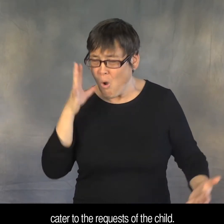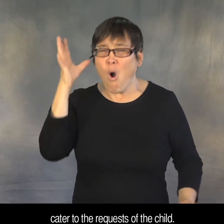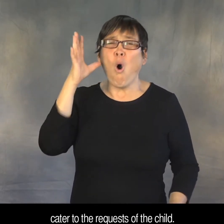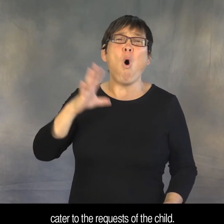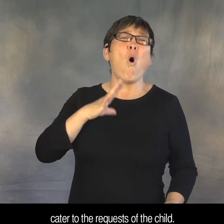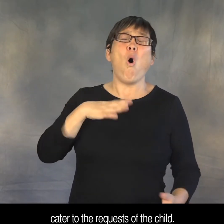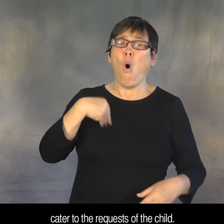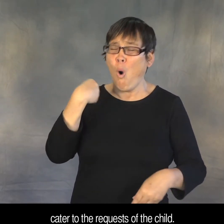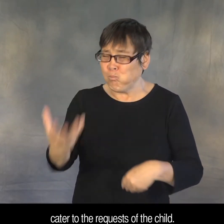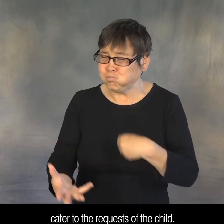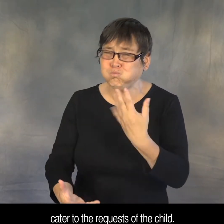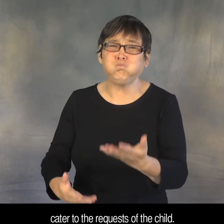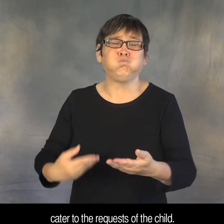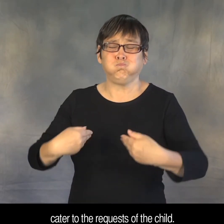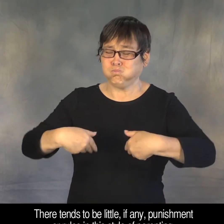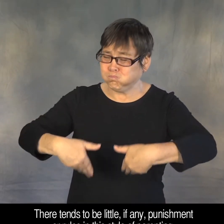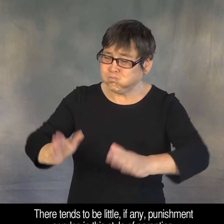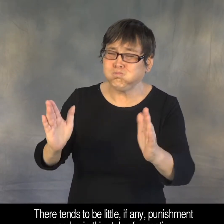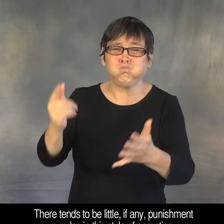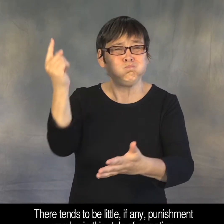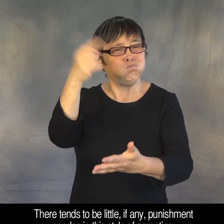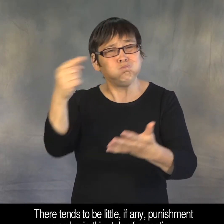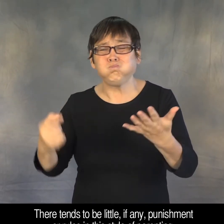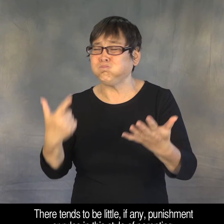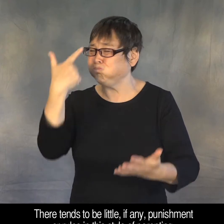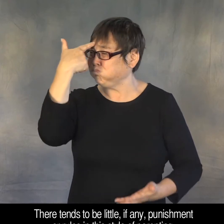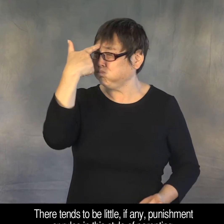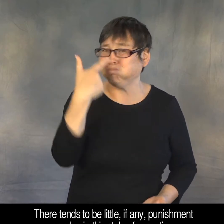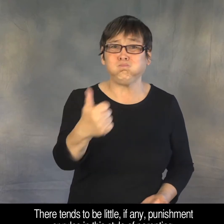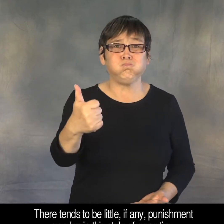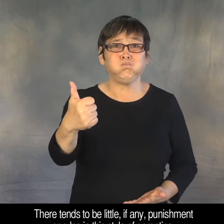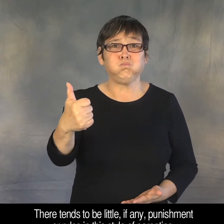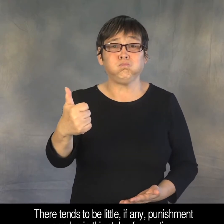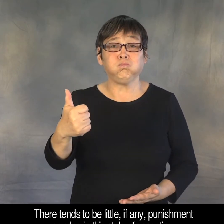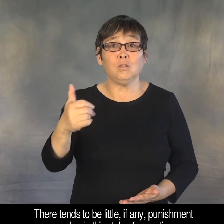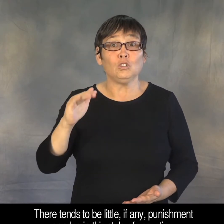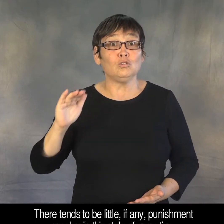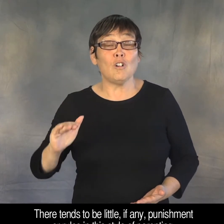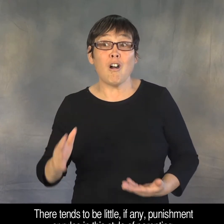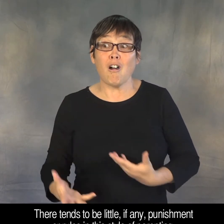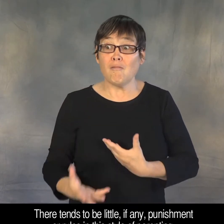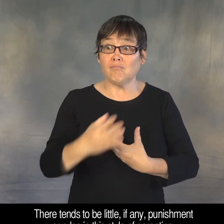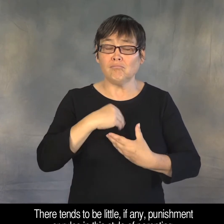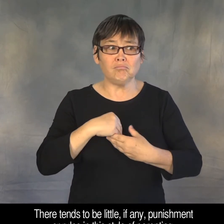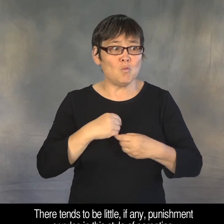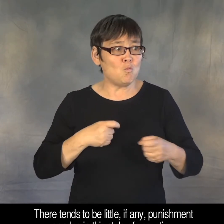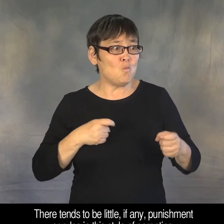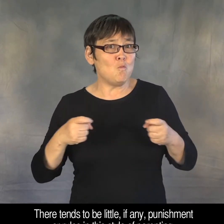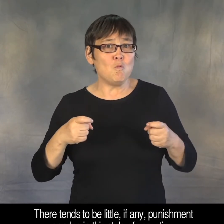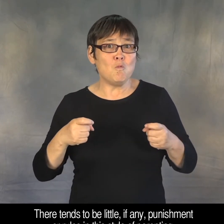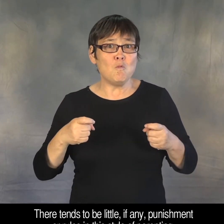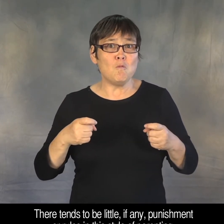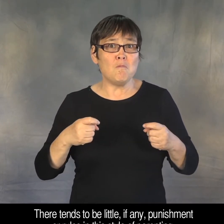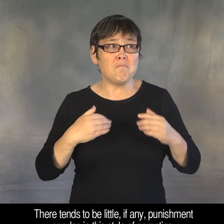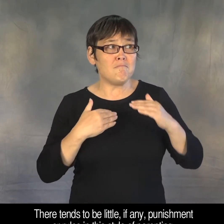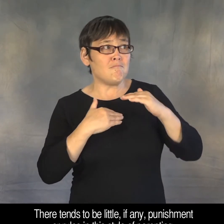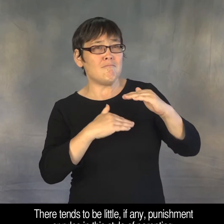to the requests of the child. There tends to be little, if any, punishments or rules in this style of